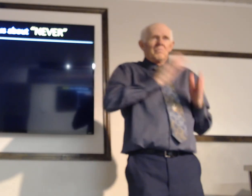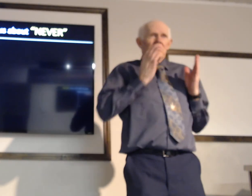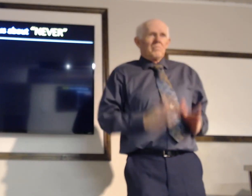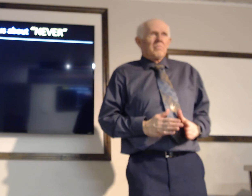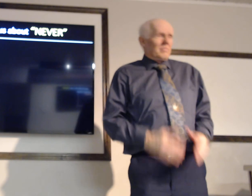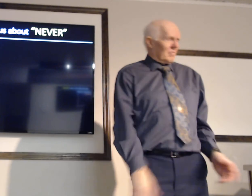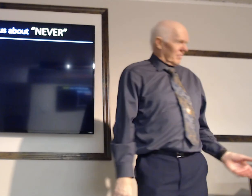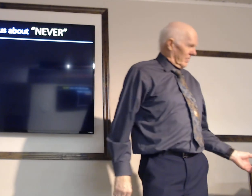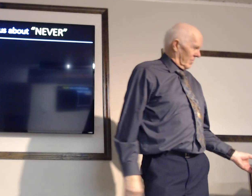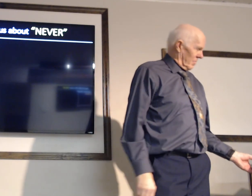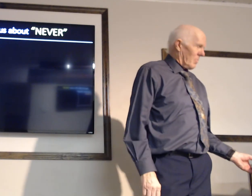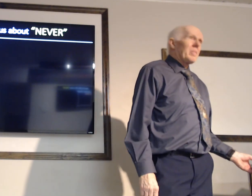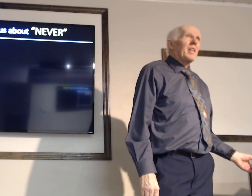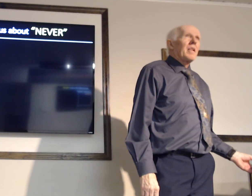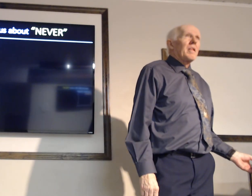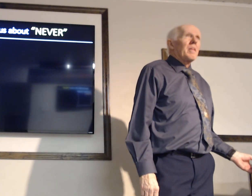We as Christians